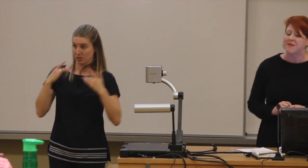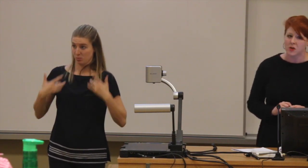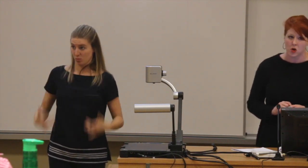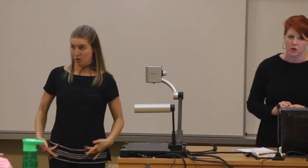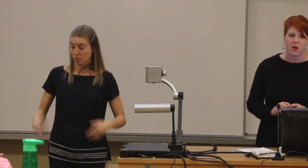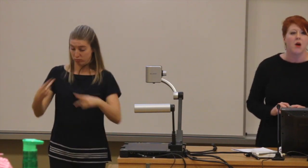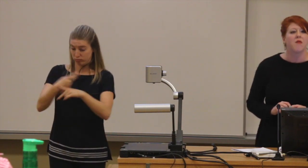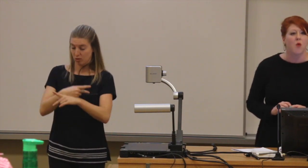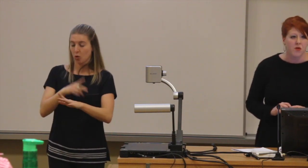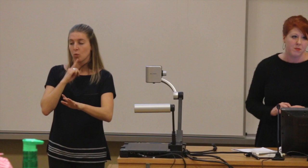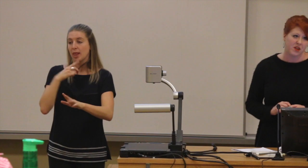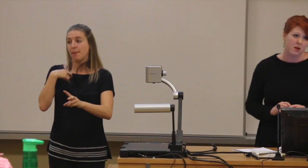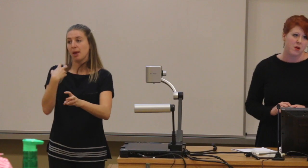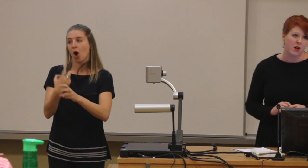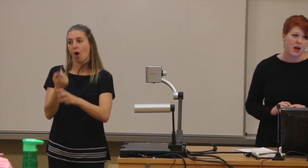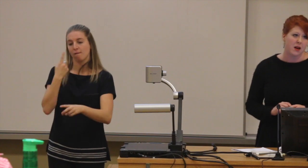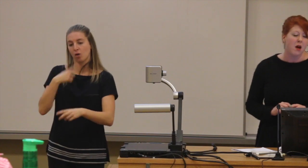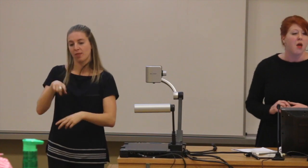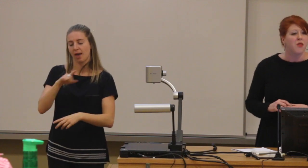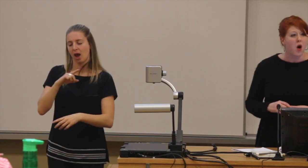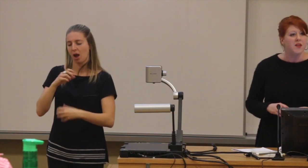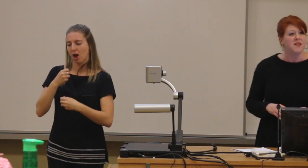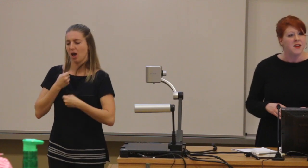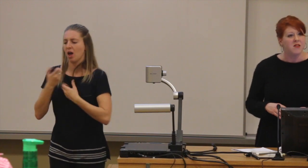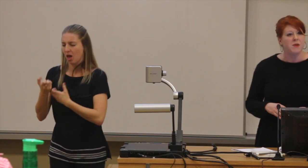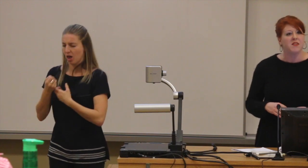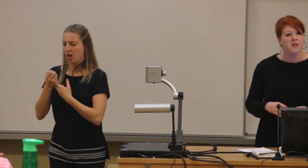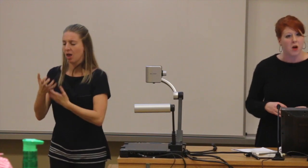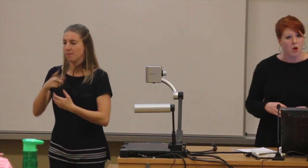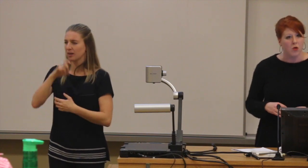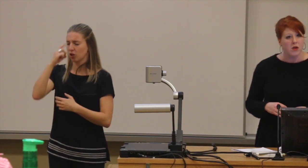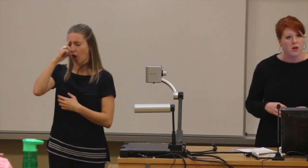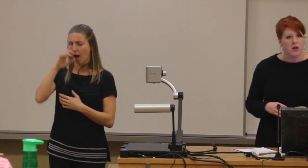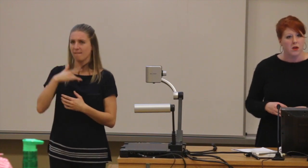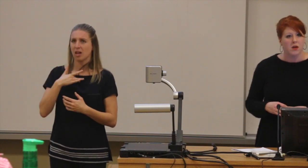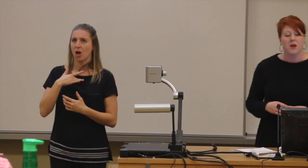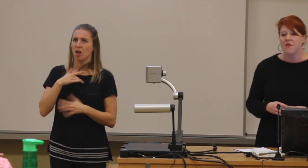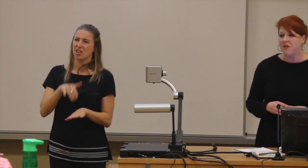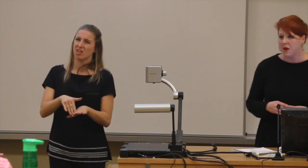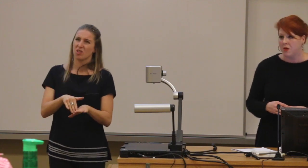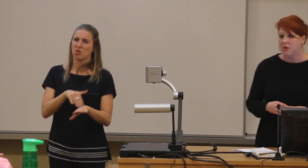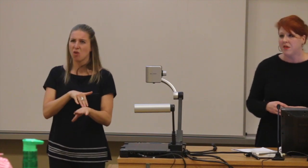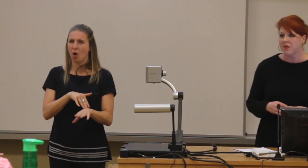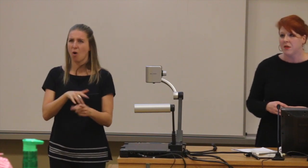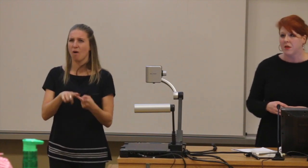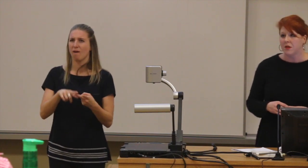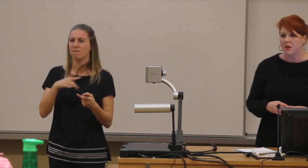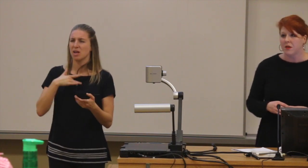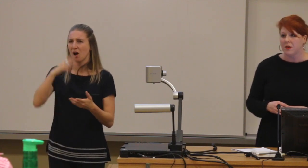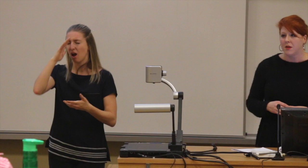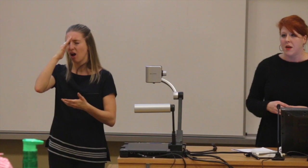very difficult for them to communicate. Thoughts tend to be slowed, confused.